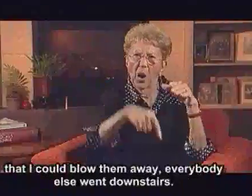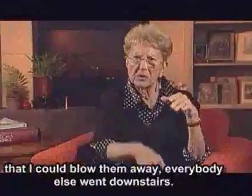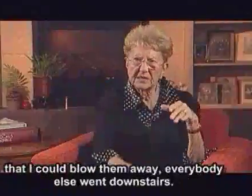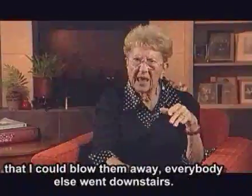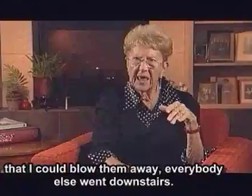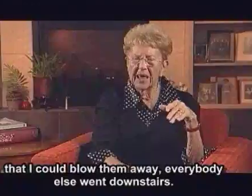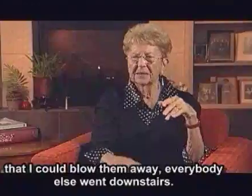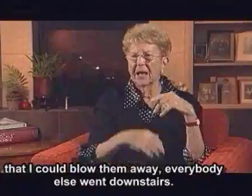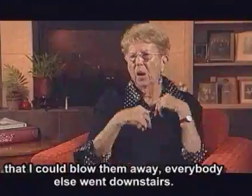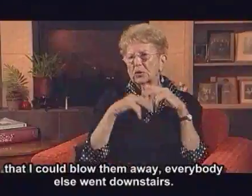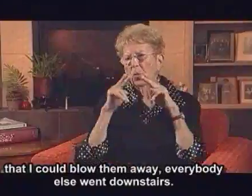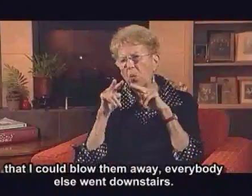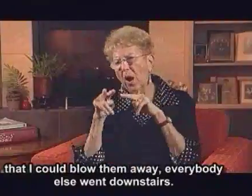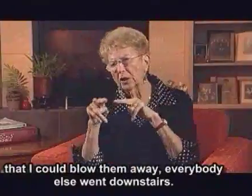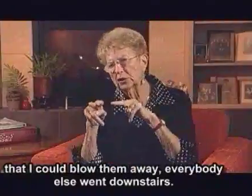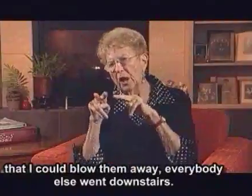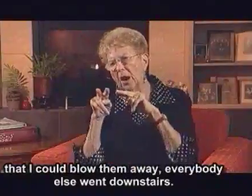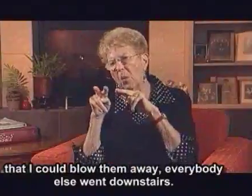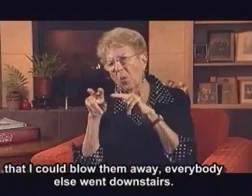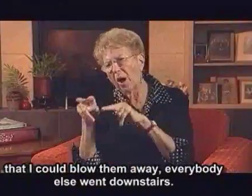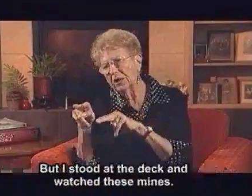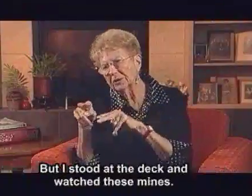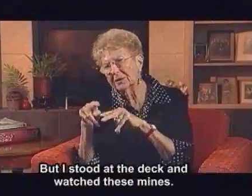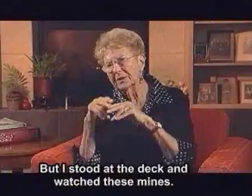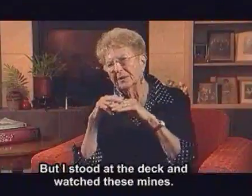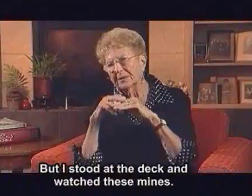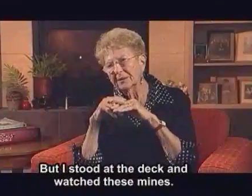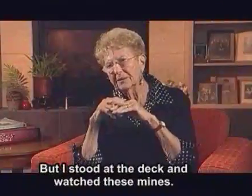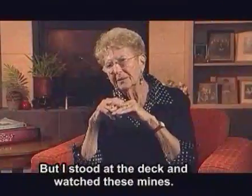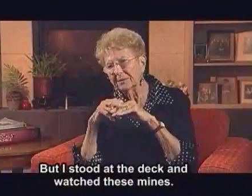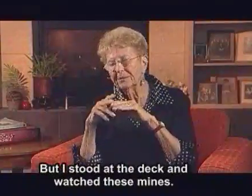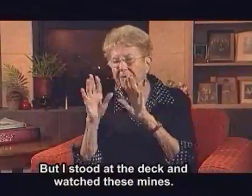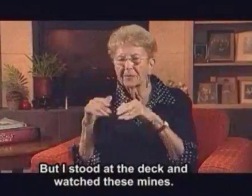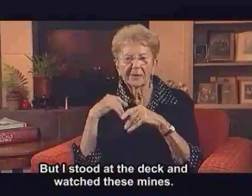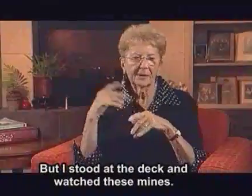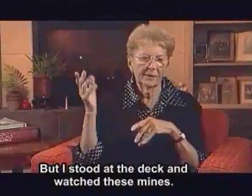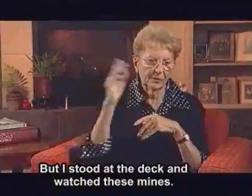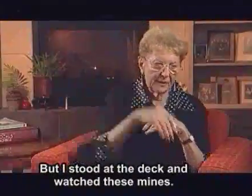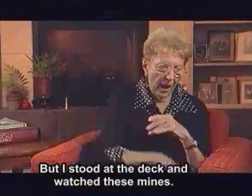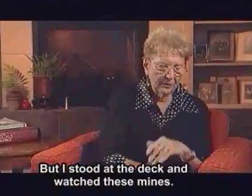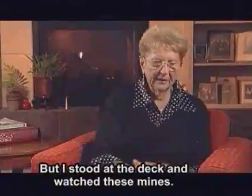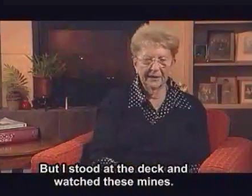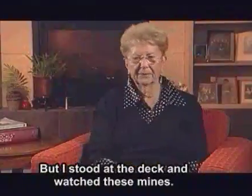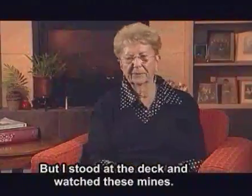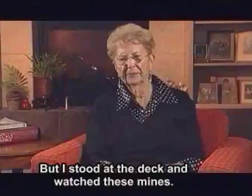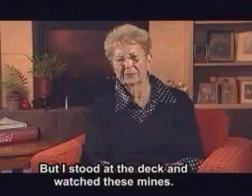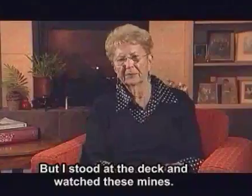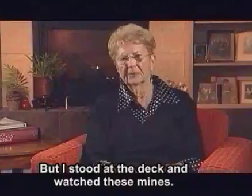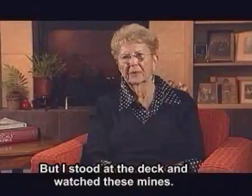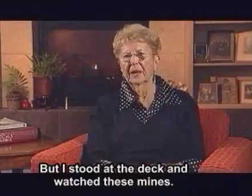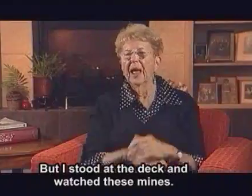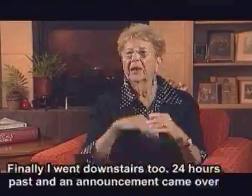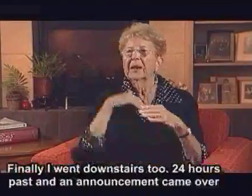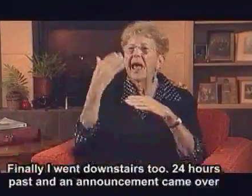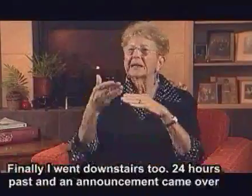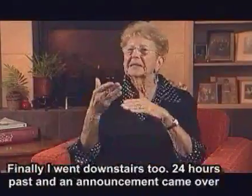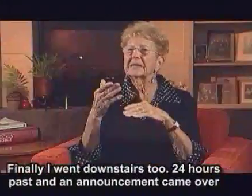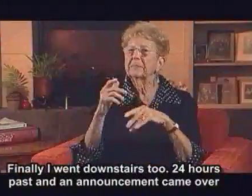blow them away. Everybody else went downstairs, but I stood at the deck and watched these mines. Finally, I went